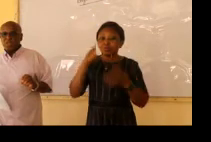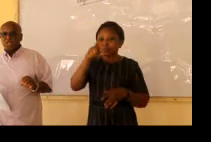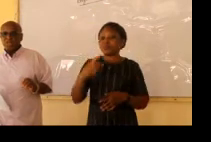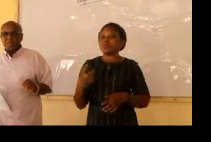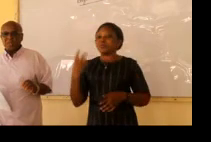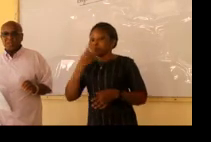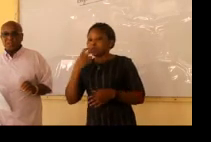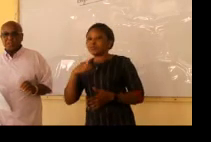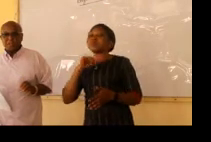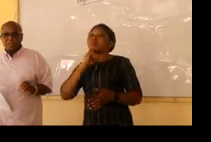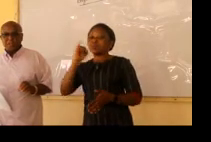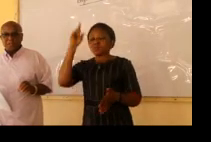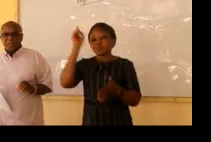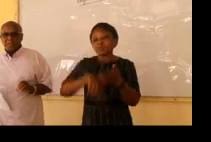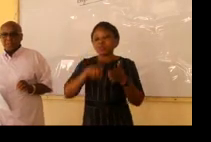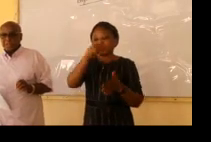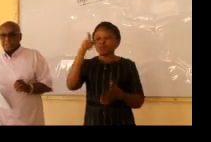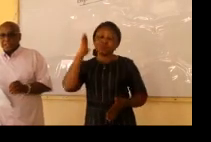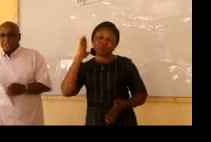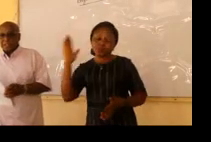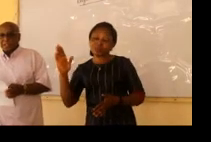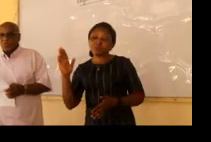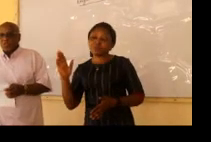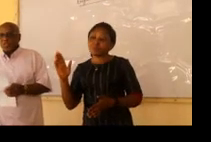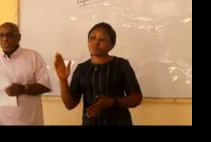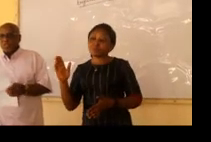is what you will